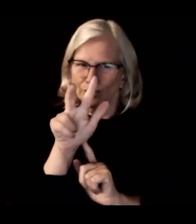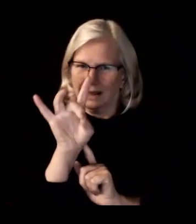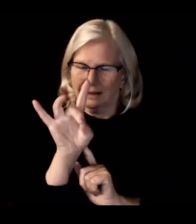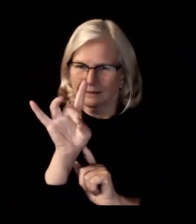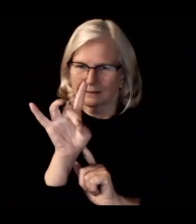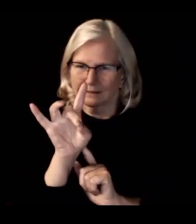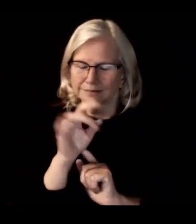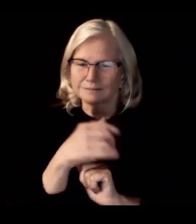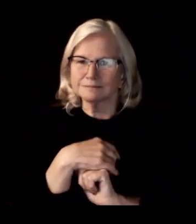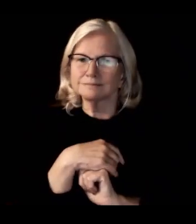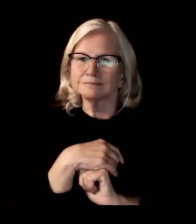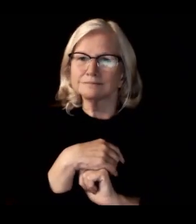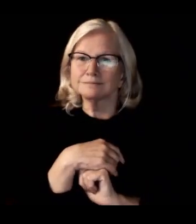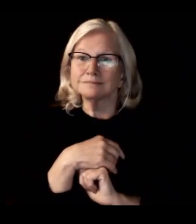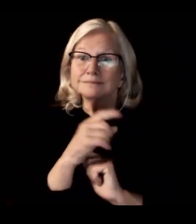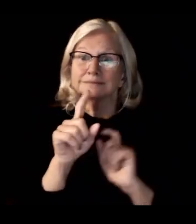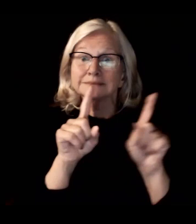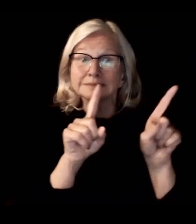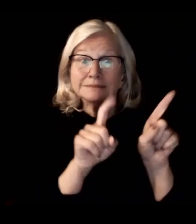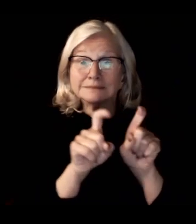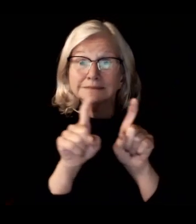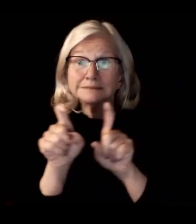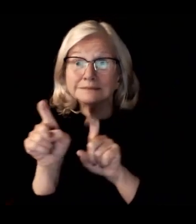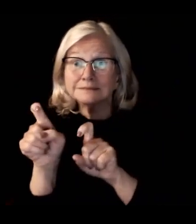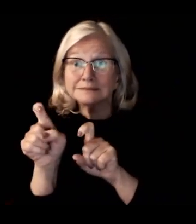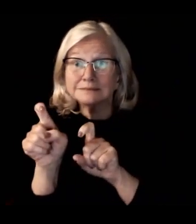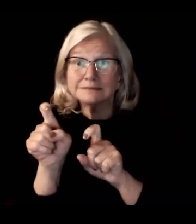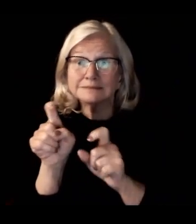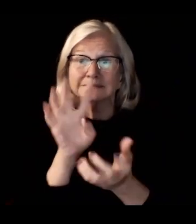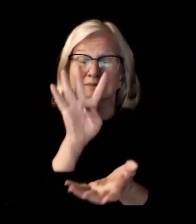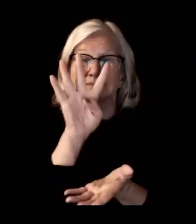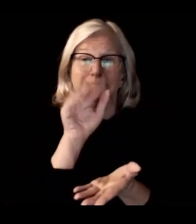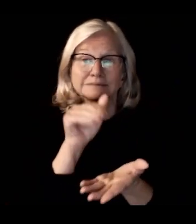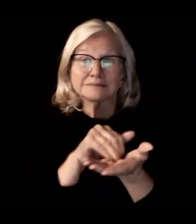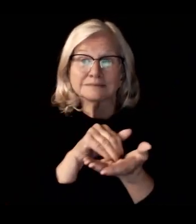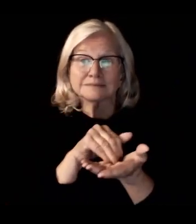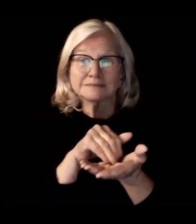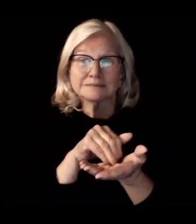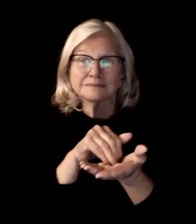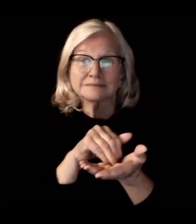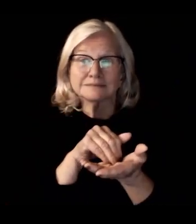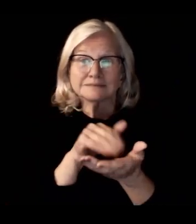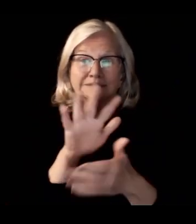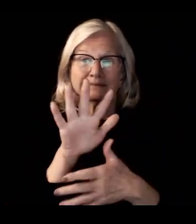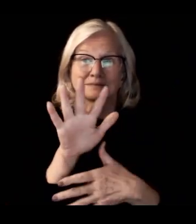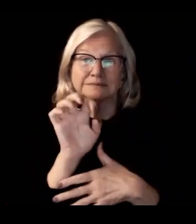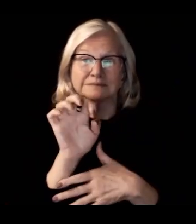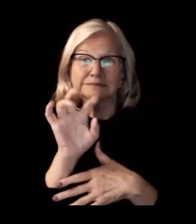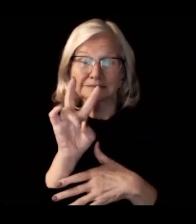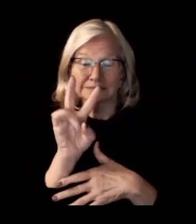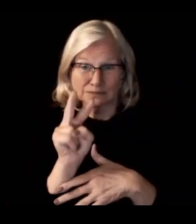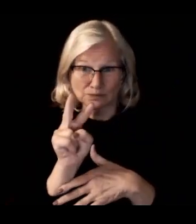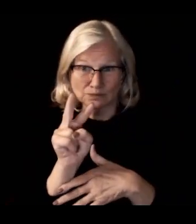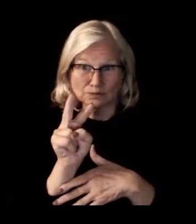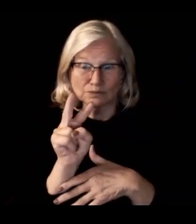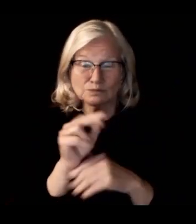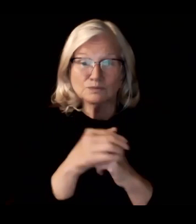4,572 total lab tests were reported today, a decrease from yesterday's